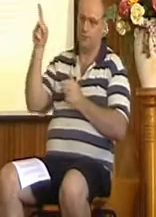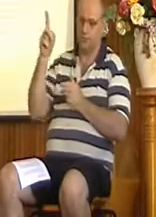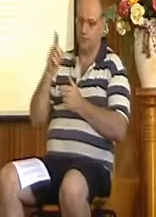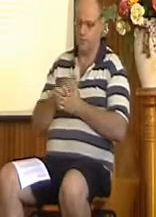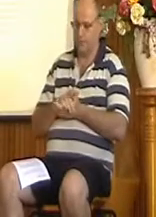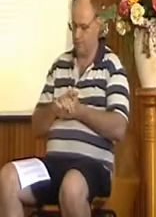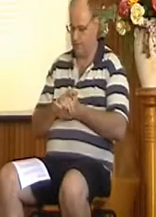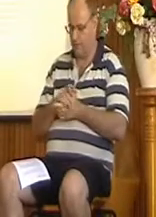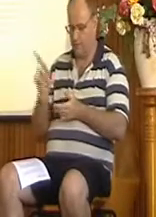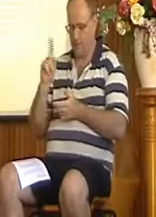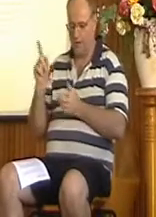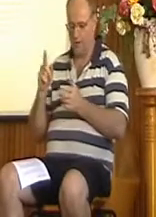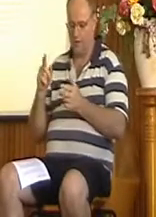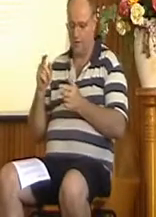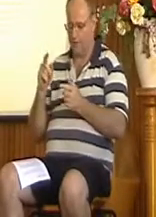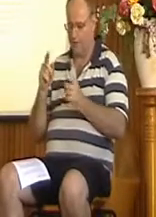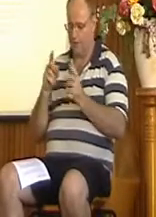What a verse.